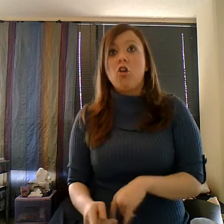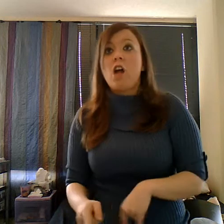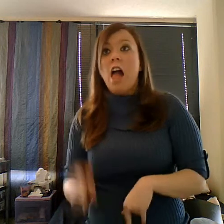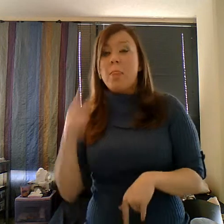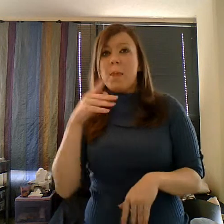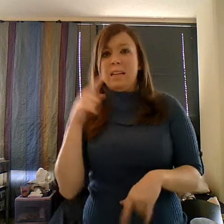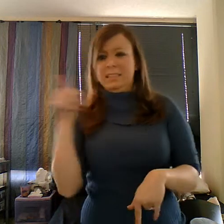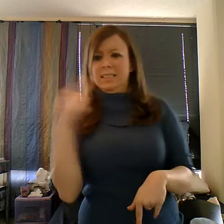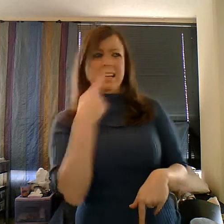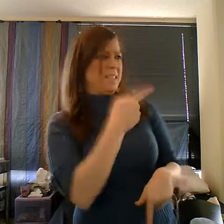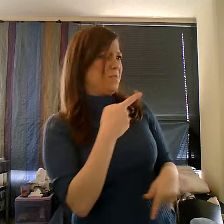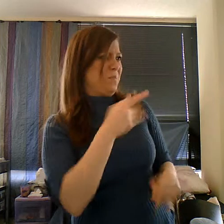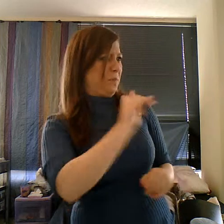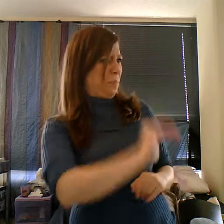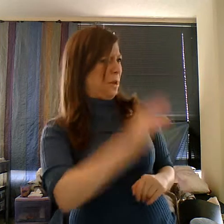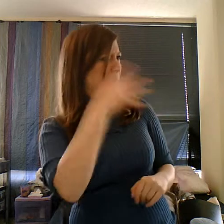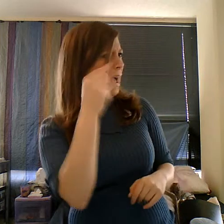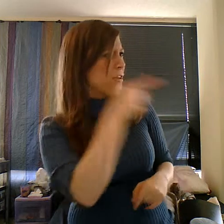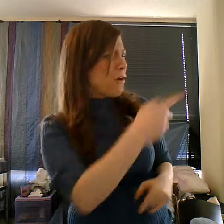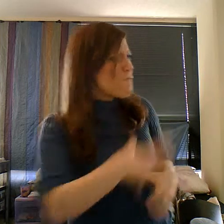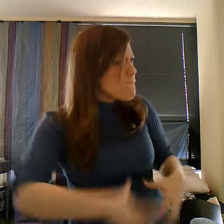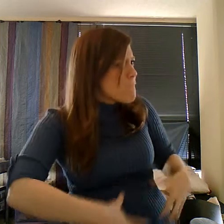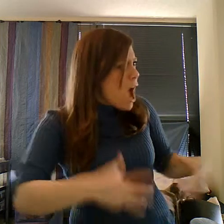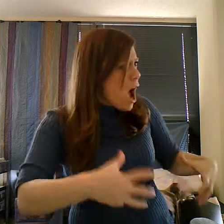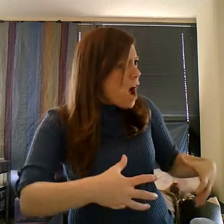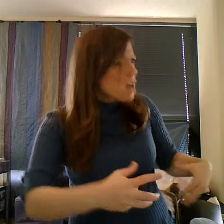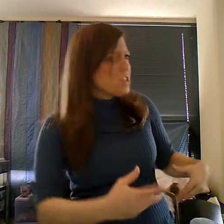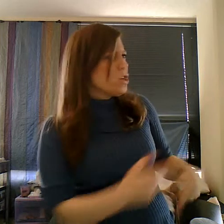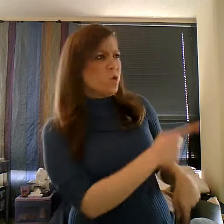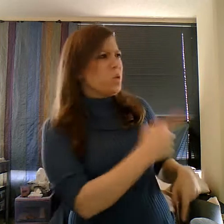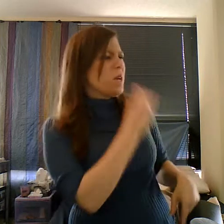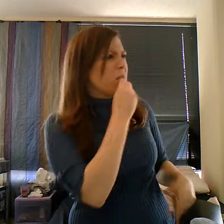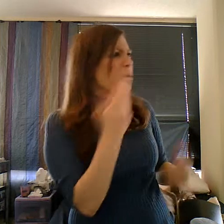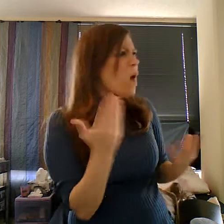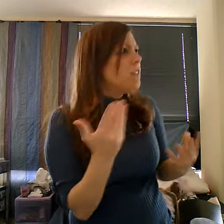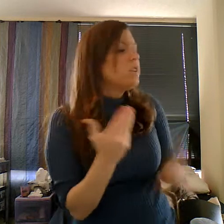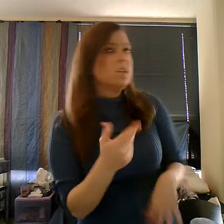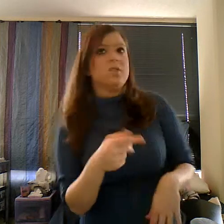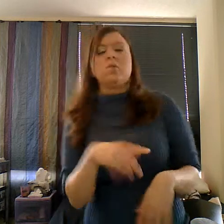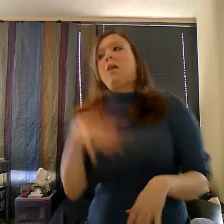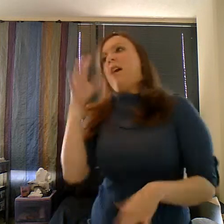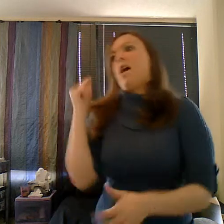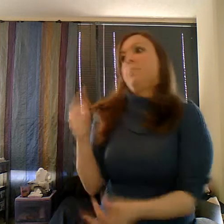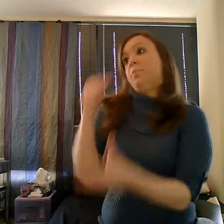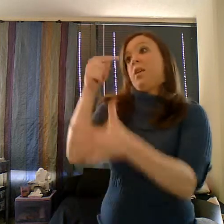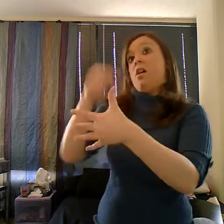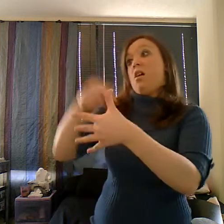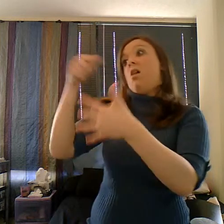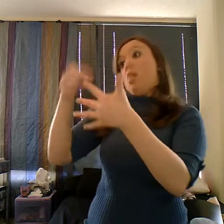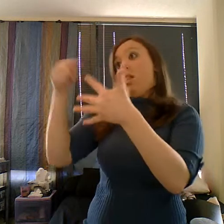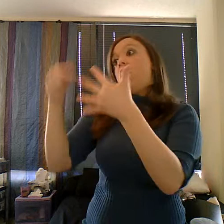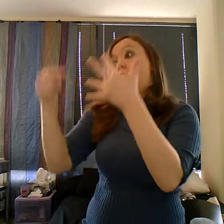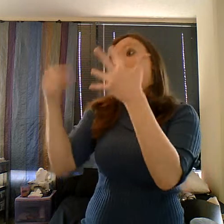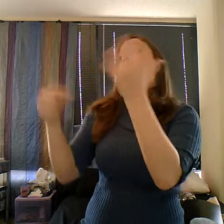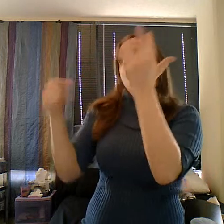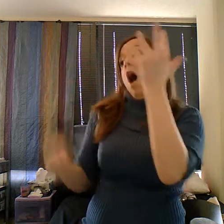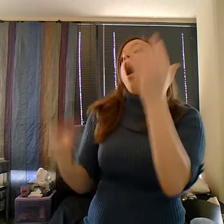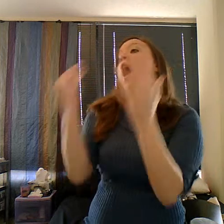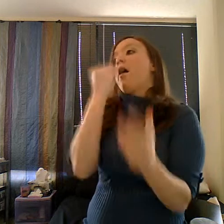in the flock, 7 girls dancing, the old woman with a pink parasol, the parson with a crooked staff, and now I'm gonna eat you." "Oh